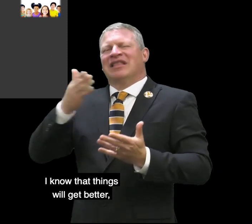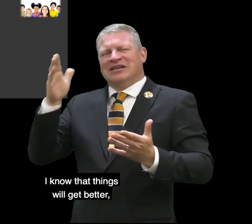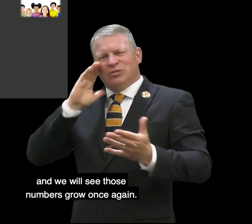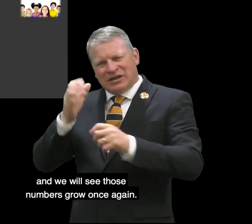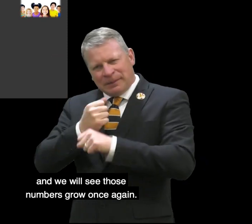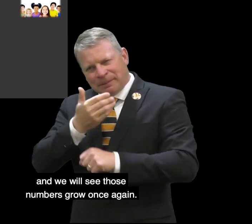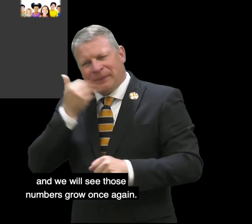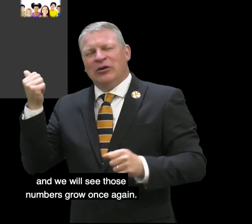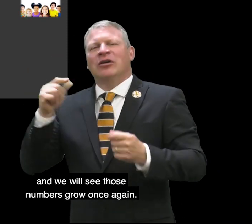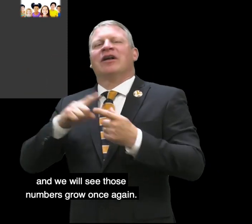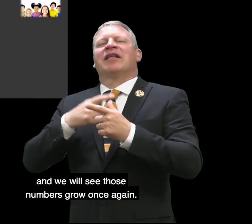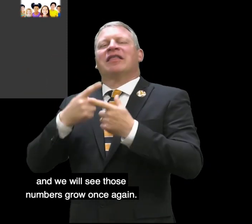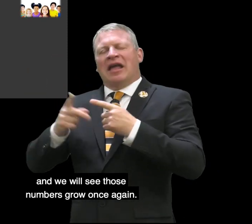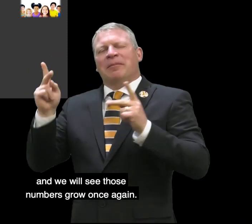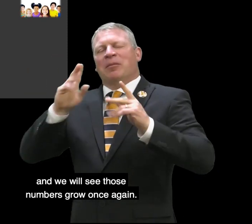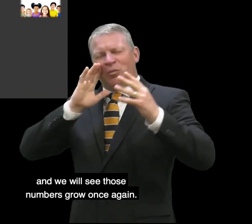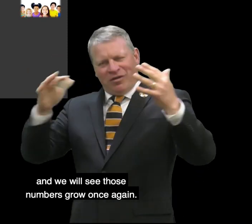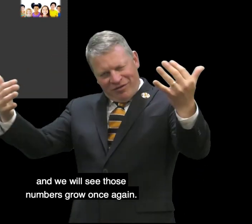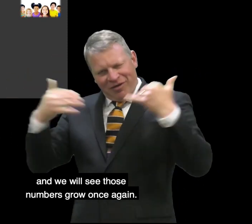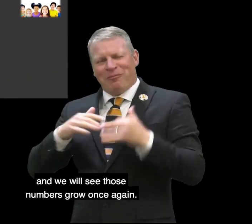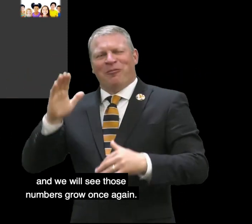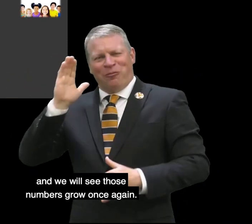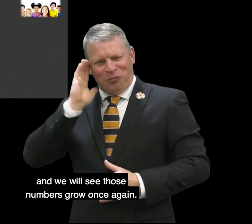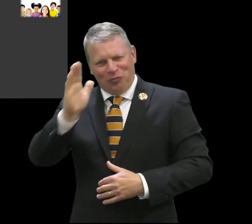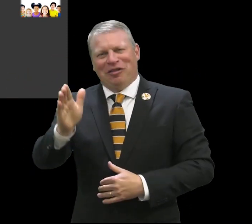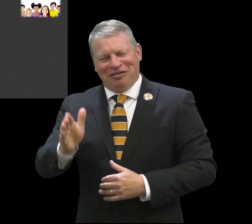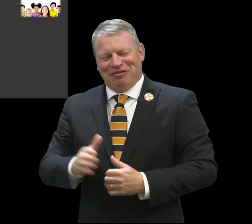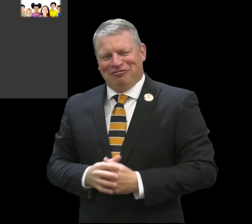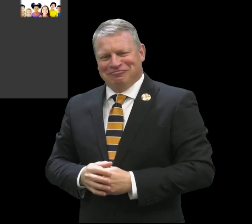we will see those numbers grow once again.